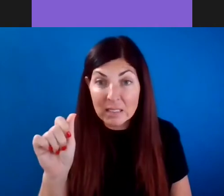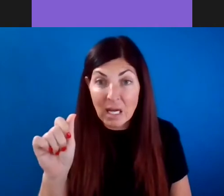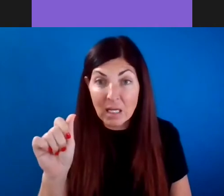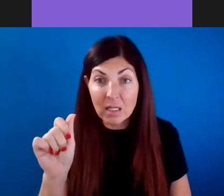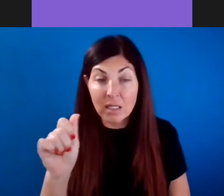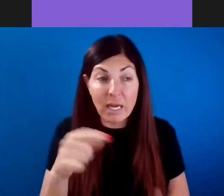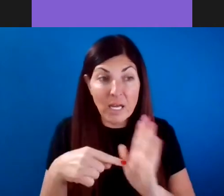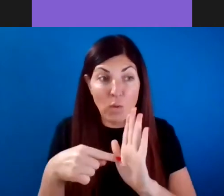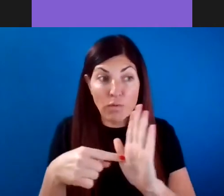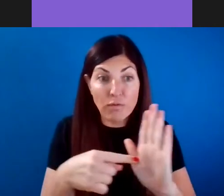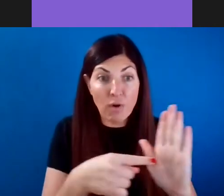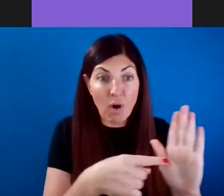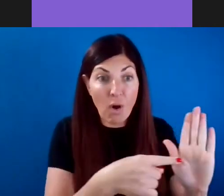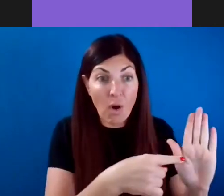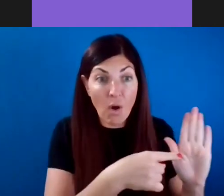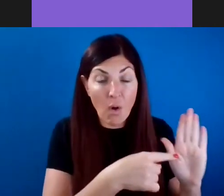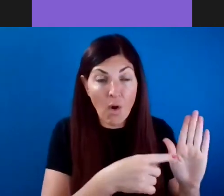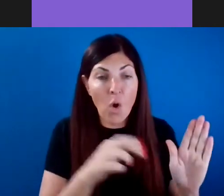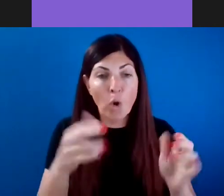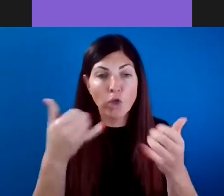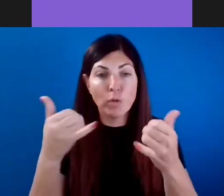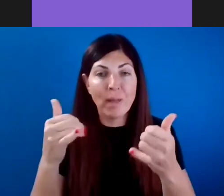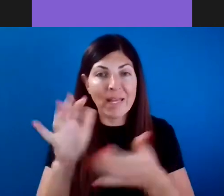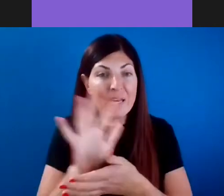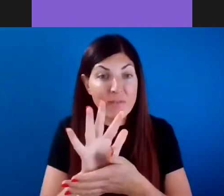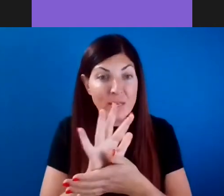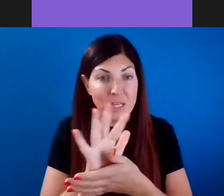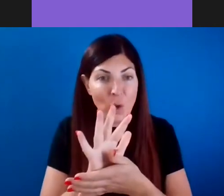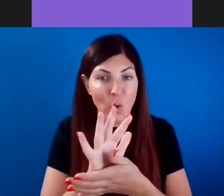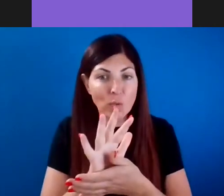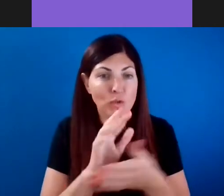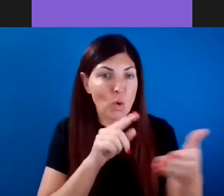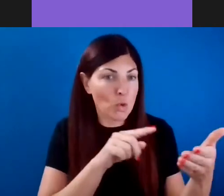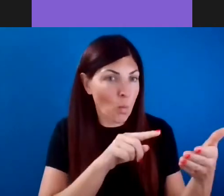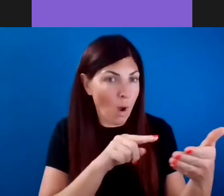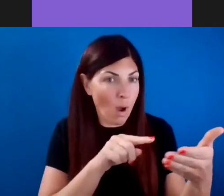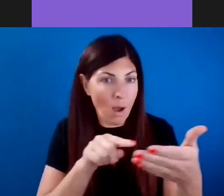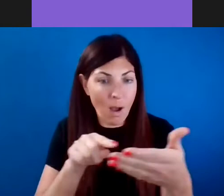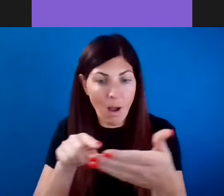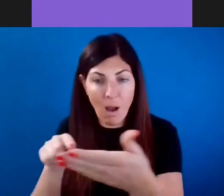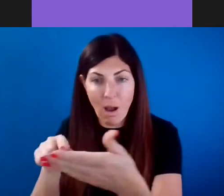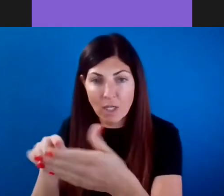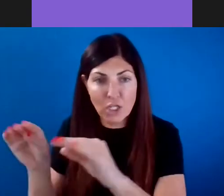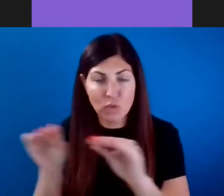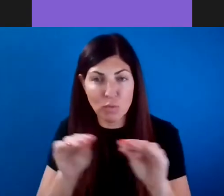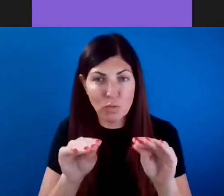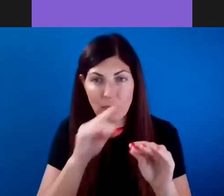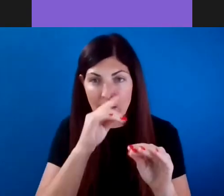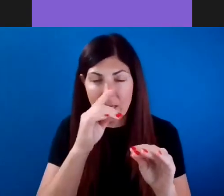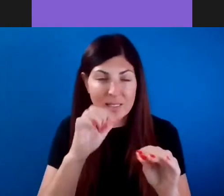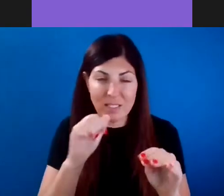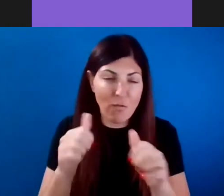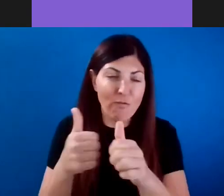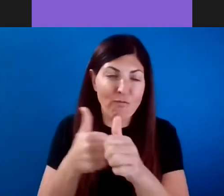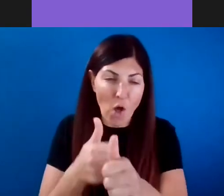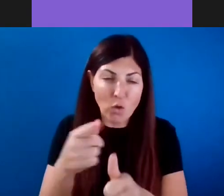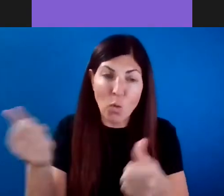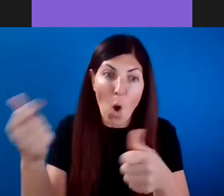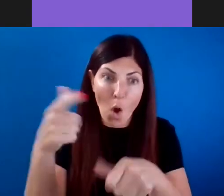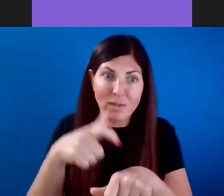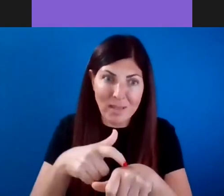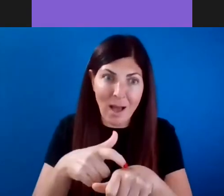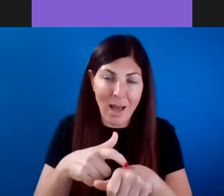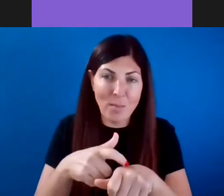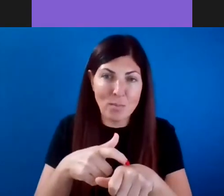video when it tracks so you can keep watching the video as you move. Yeah. So it doesn't follow you all the time. Okay,